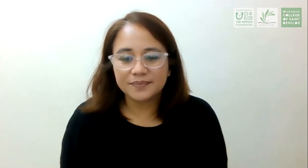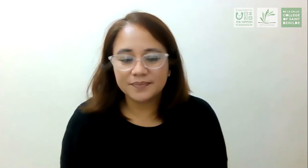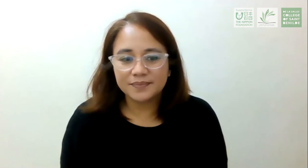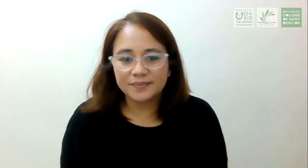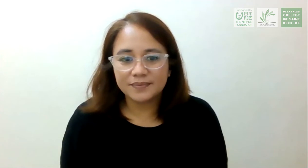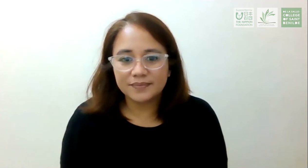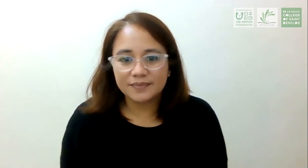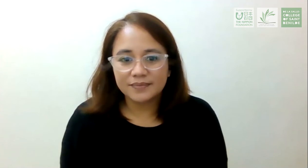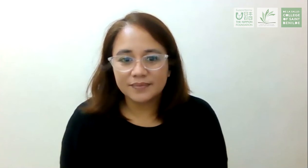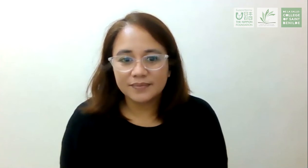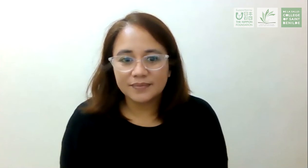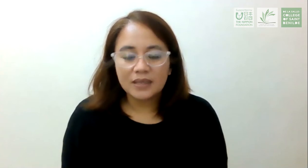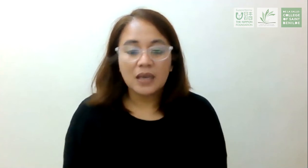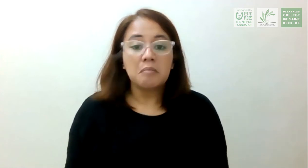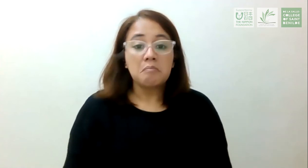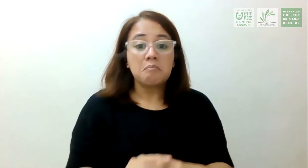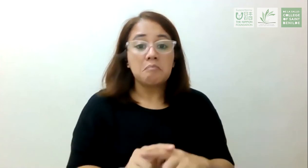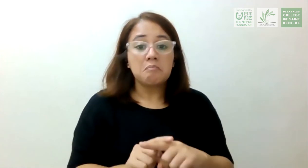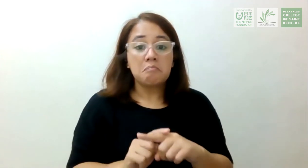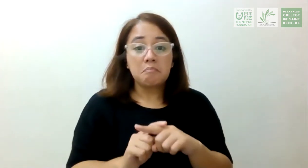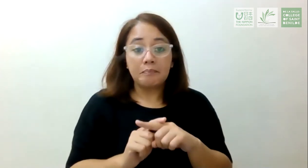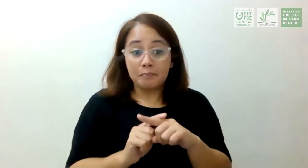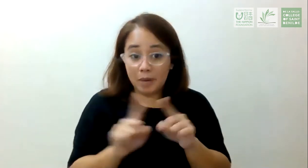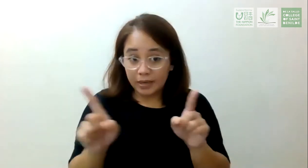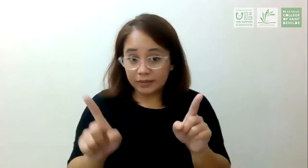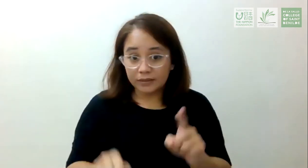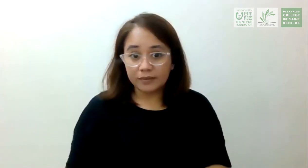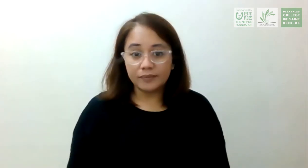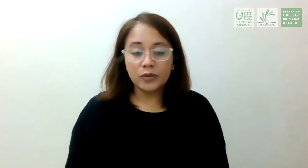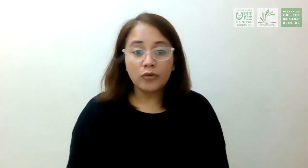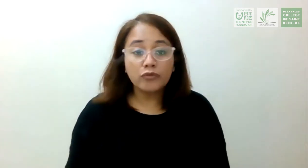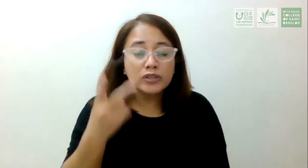we look first at the function of what something is doing.